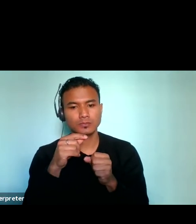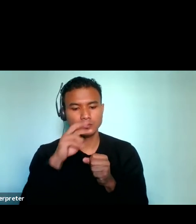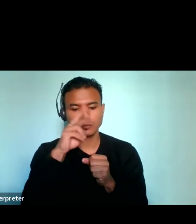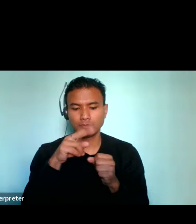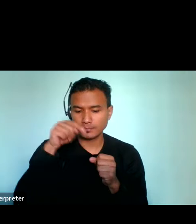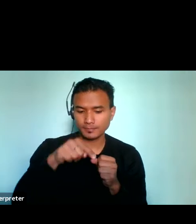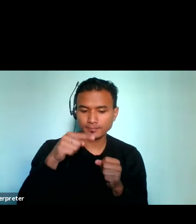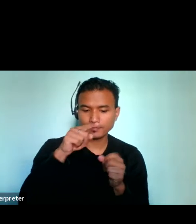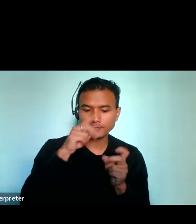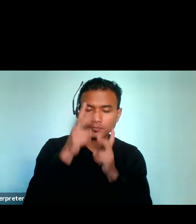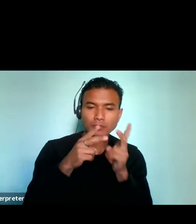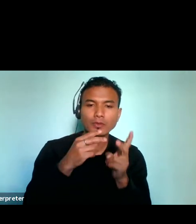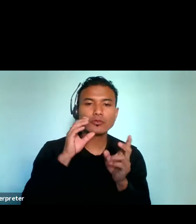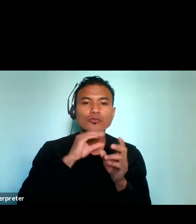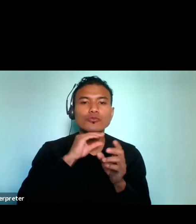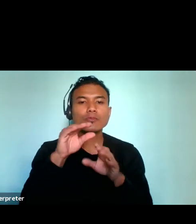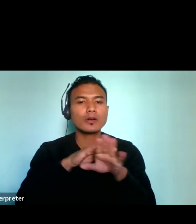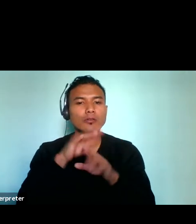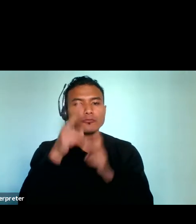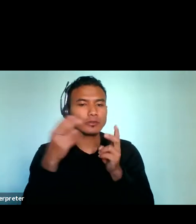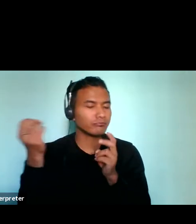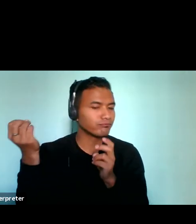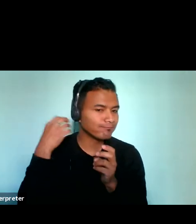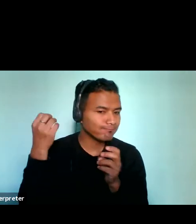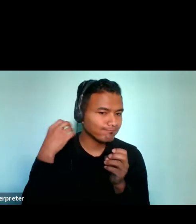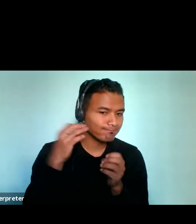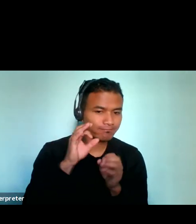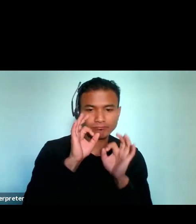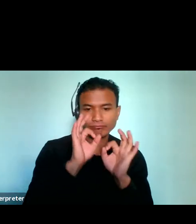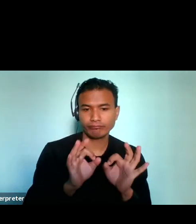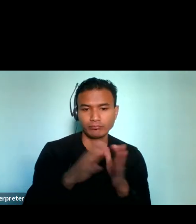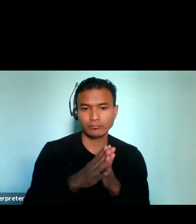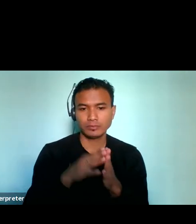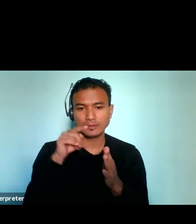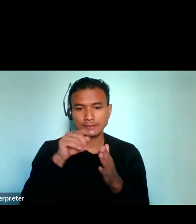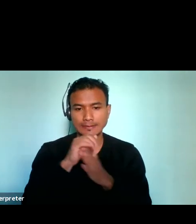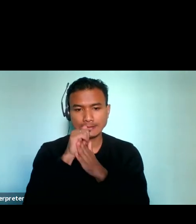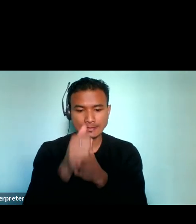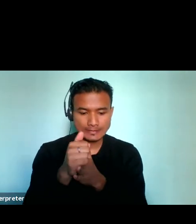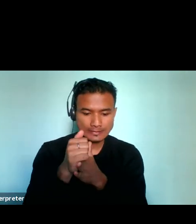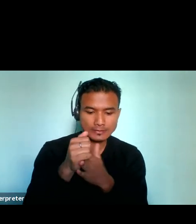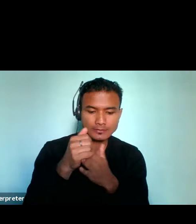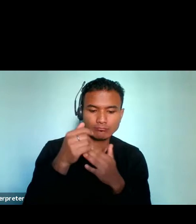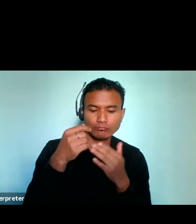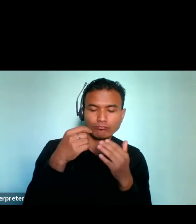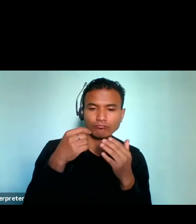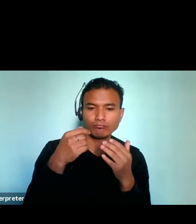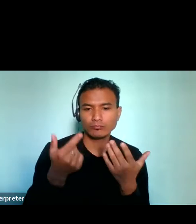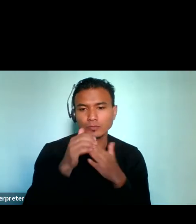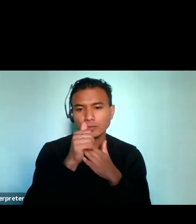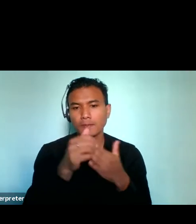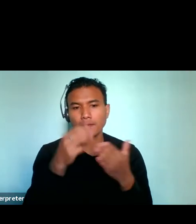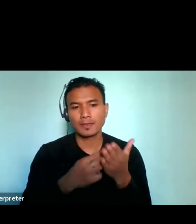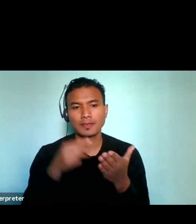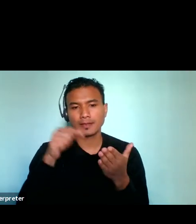hearing the voices of young people today as leaders, as we were reminded, not just leaders of tomorrow, as we old people